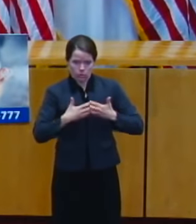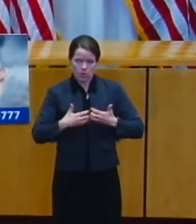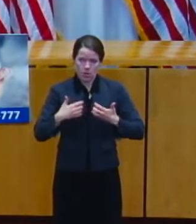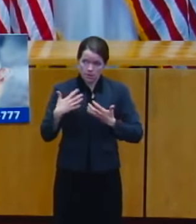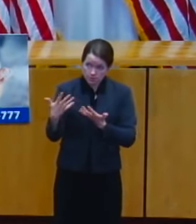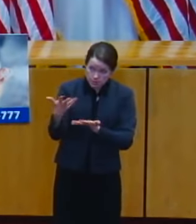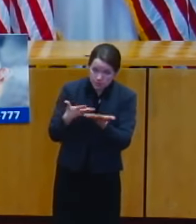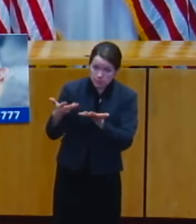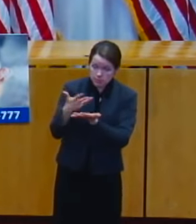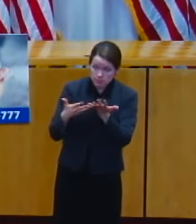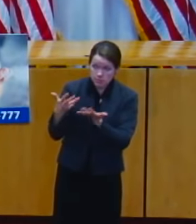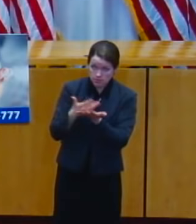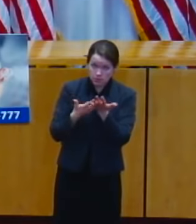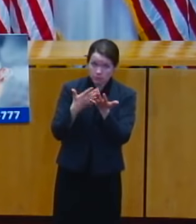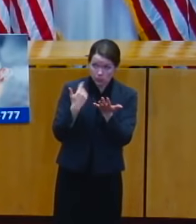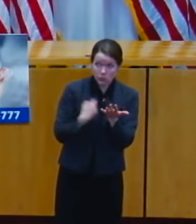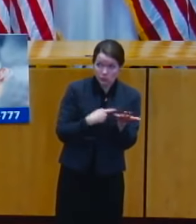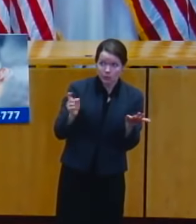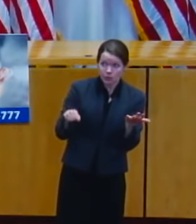this one by the time we need them.